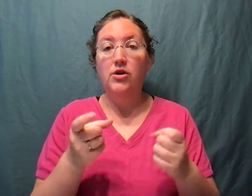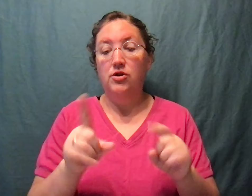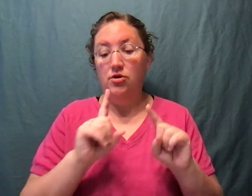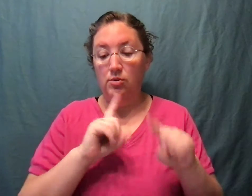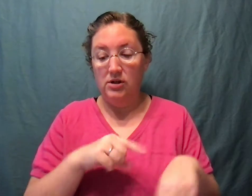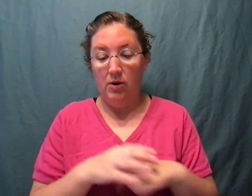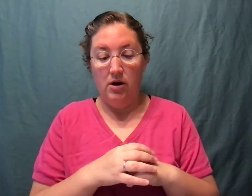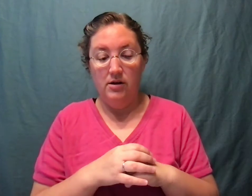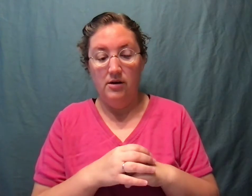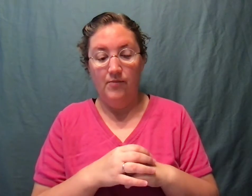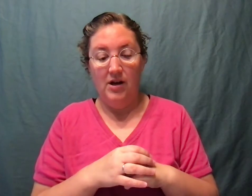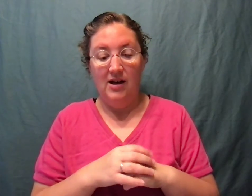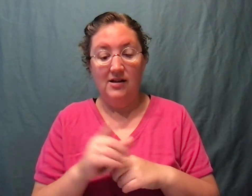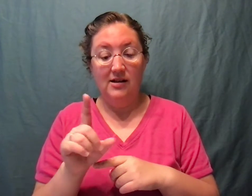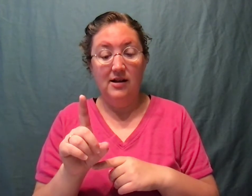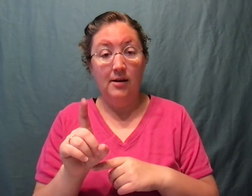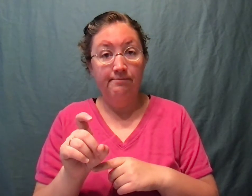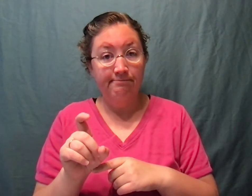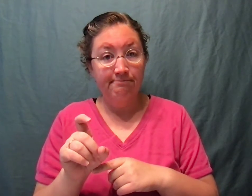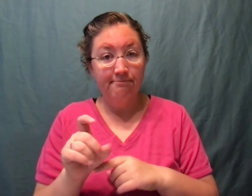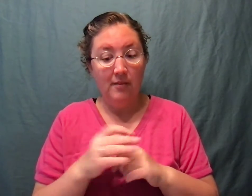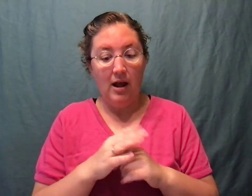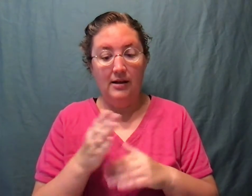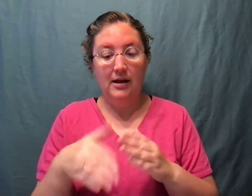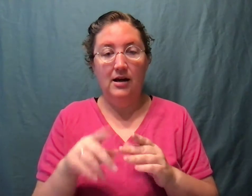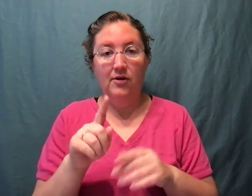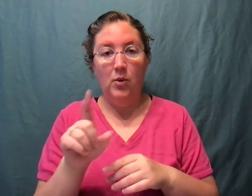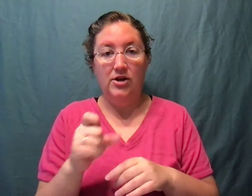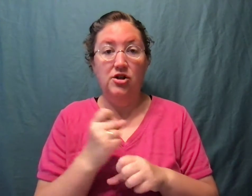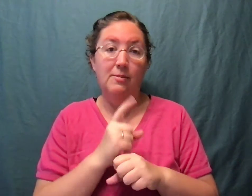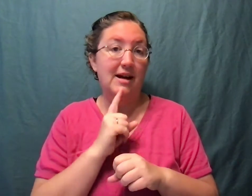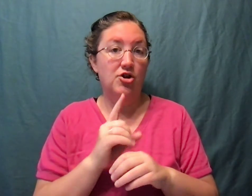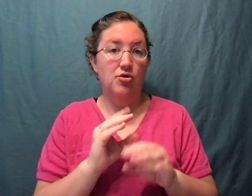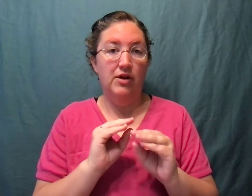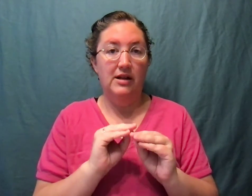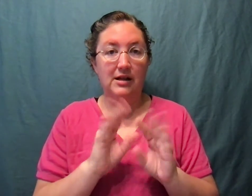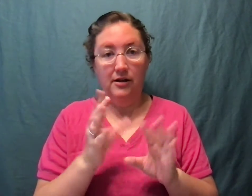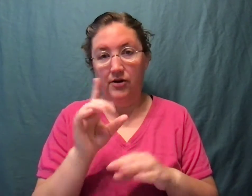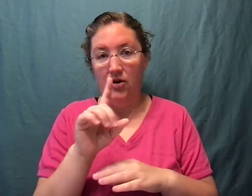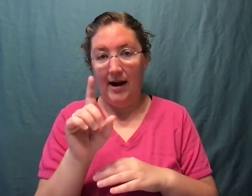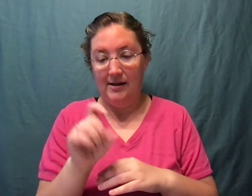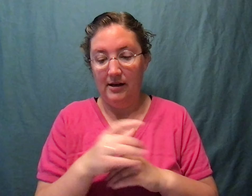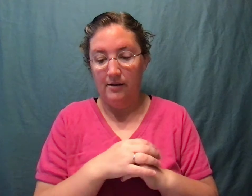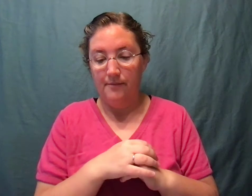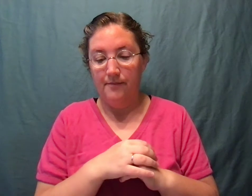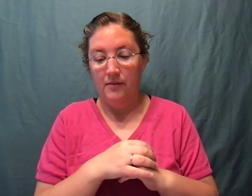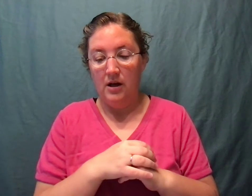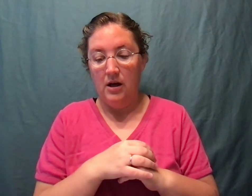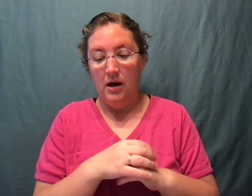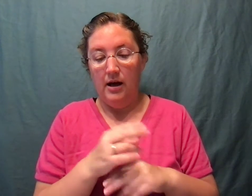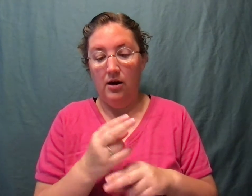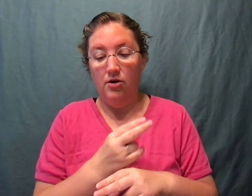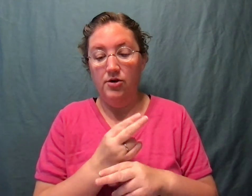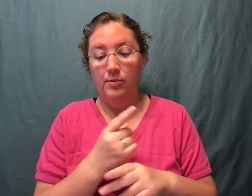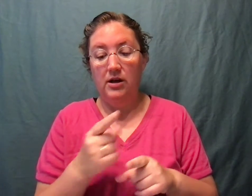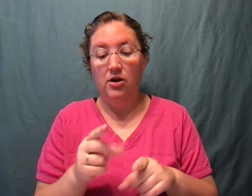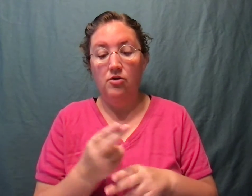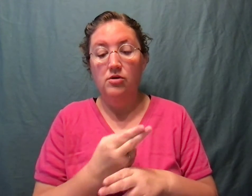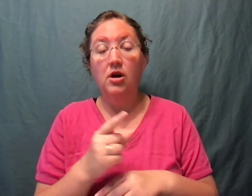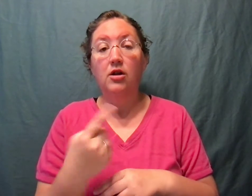you to respond. It's like saying, at the end of a question to make sure that it's clear that you're asking. It can also be used